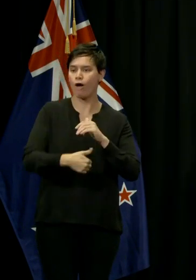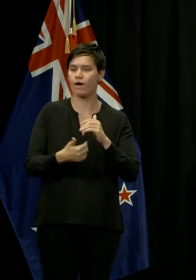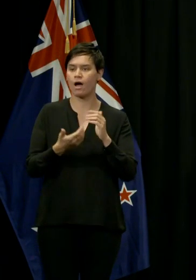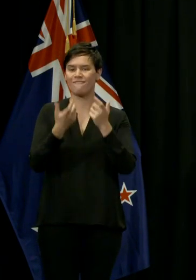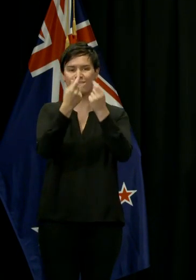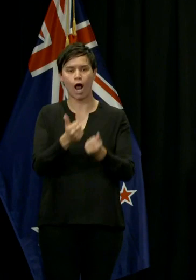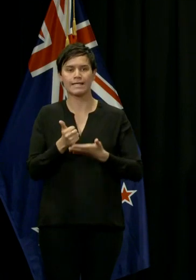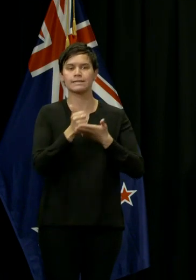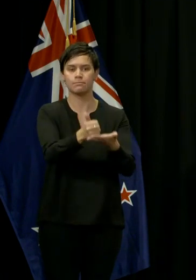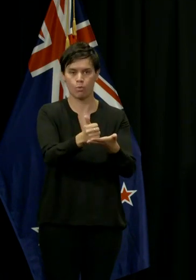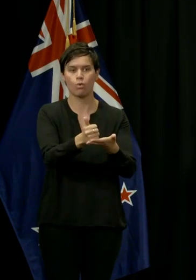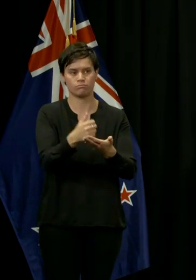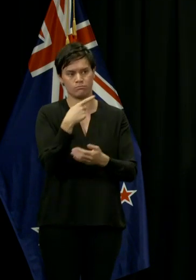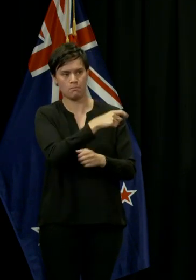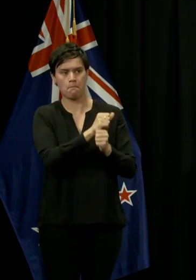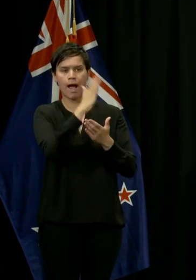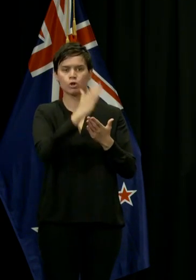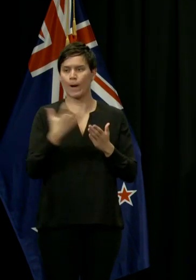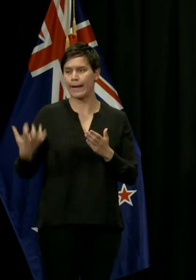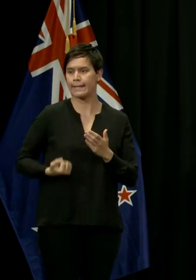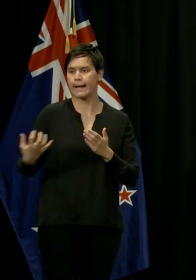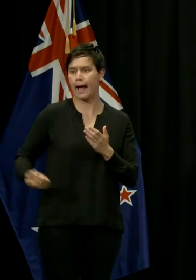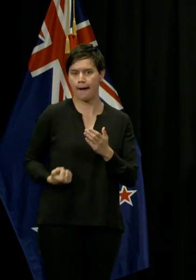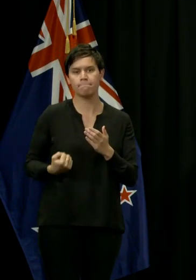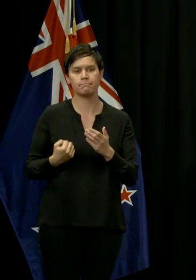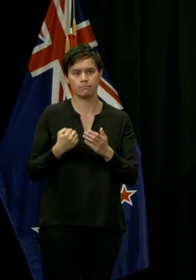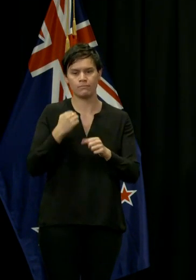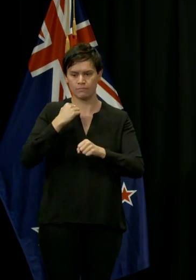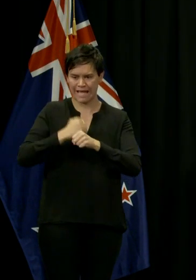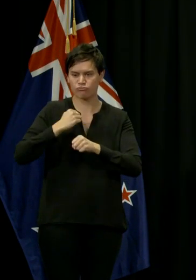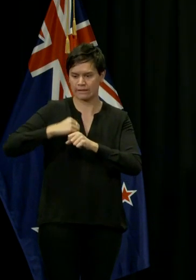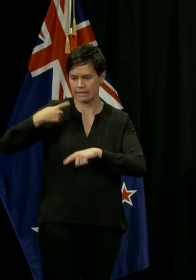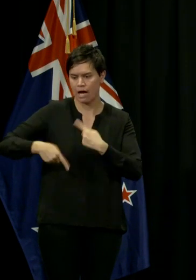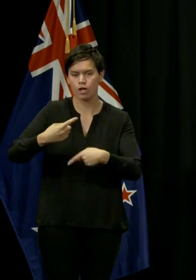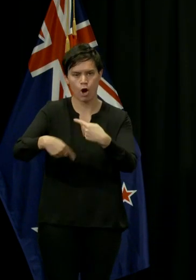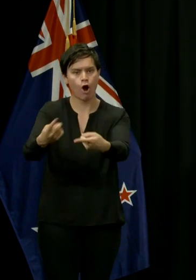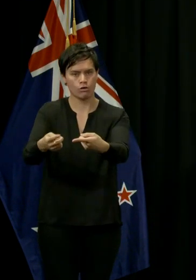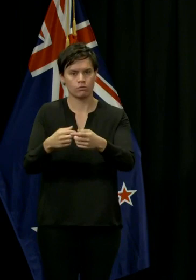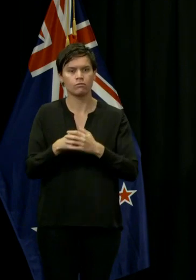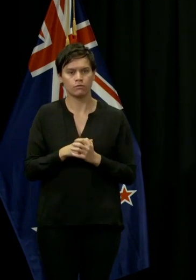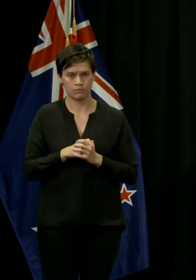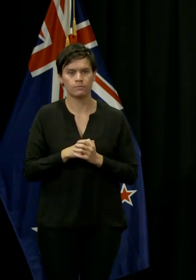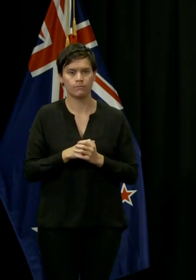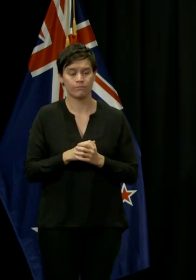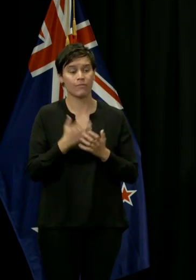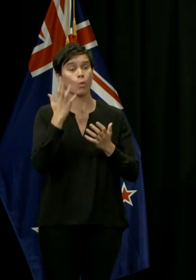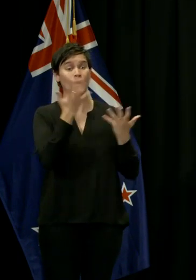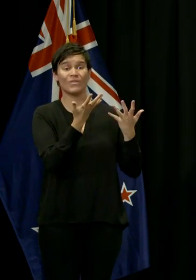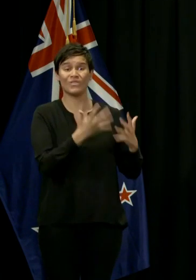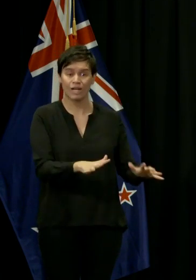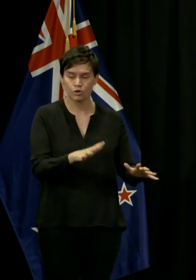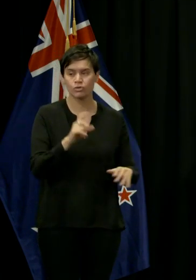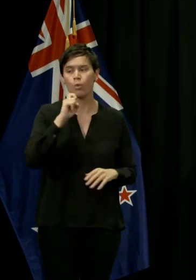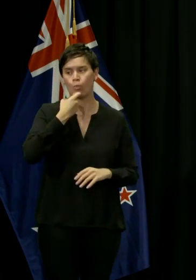today to provide income guarantees to those whose livelihood is disrupted by the virus. Straight after that, we will